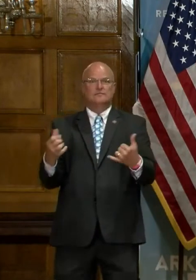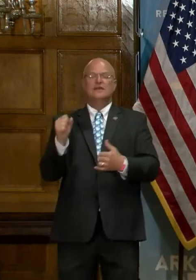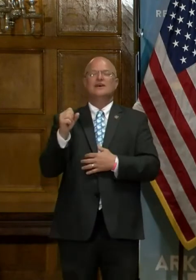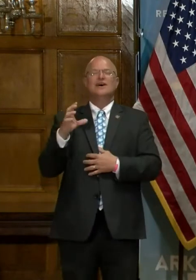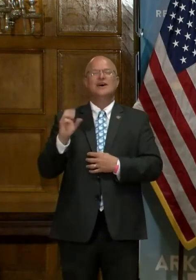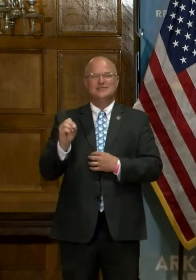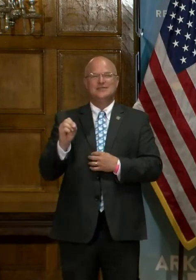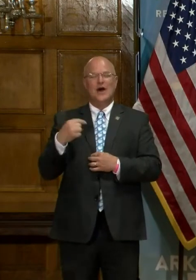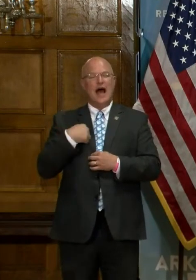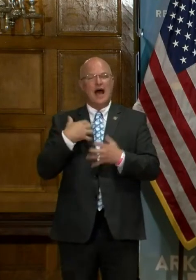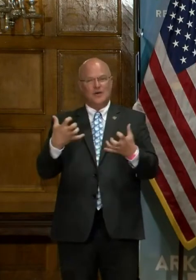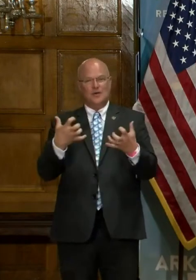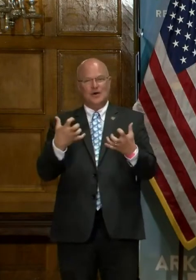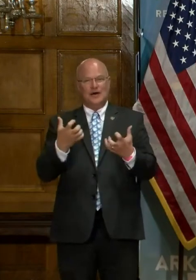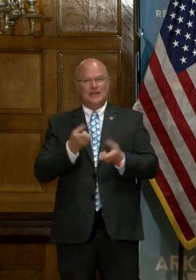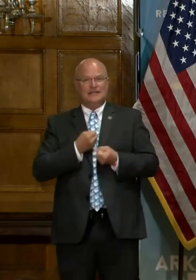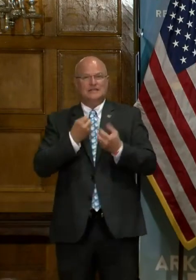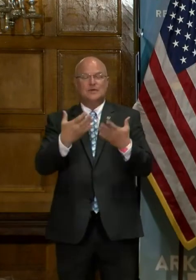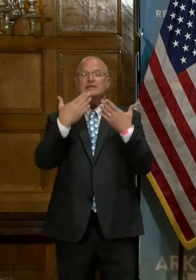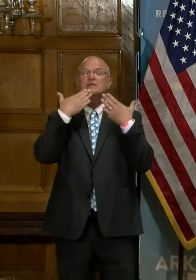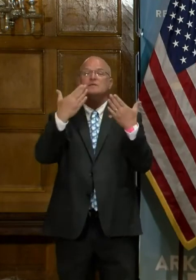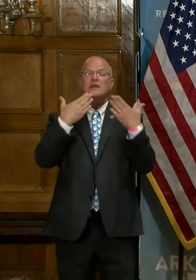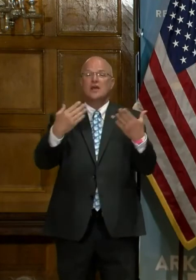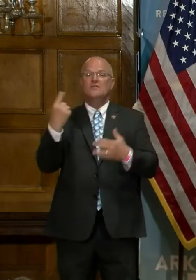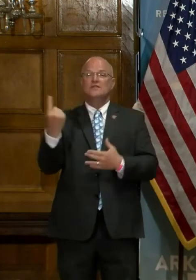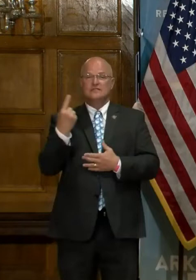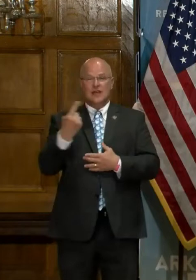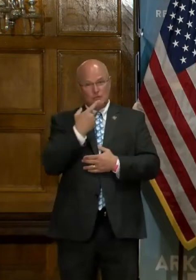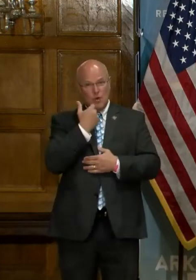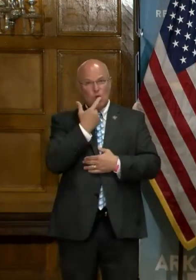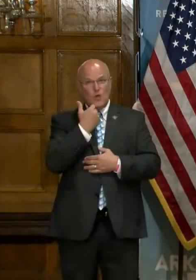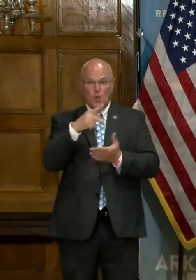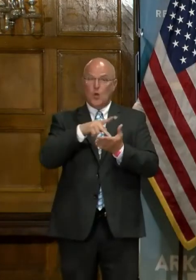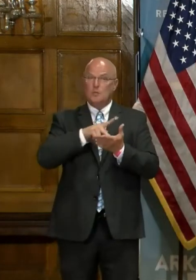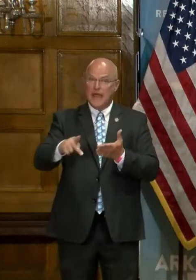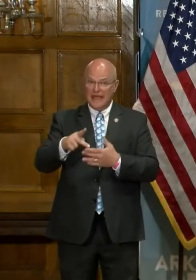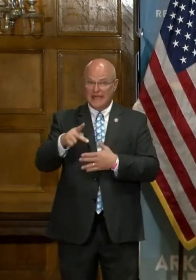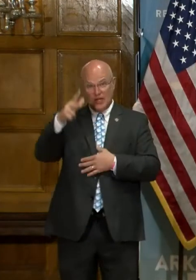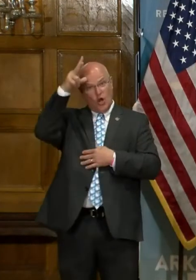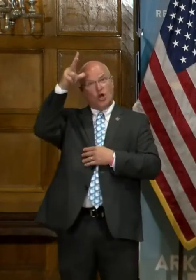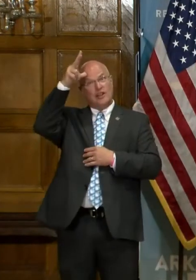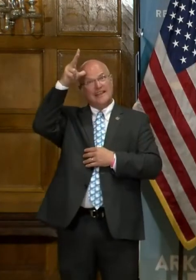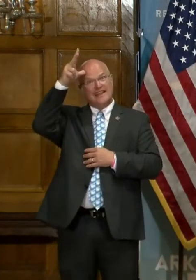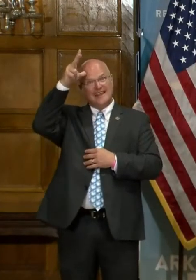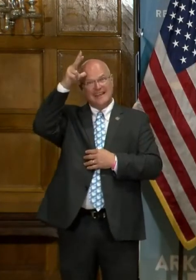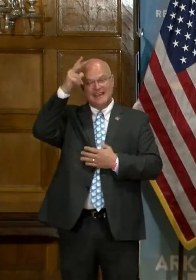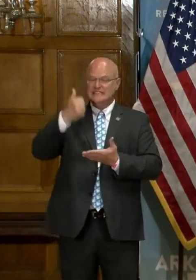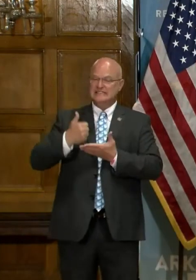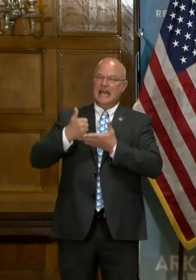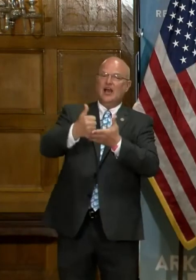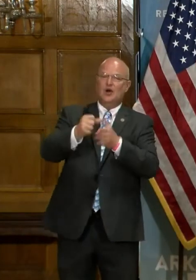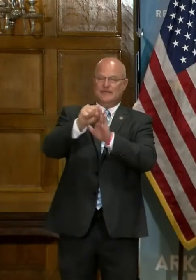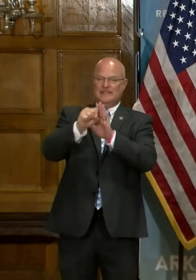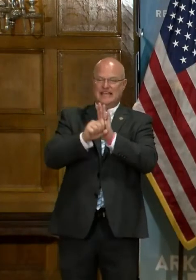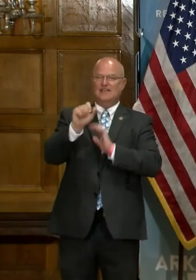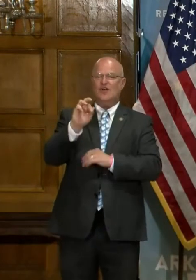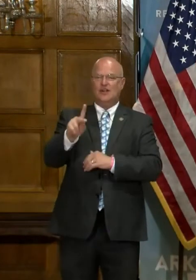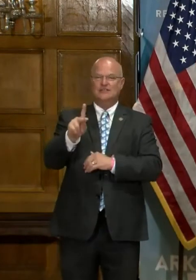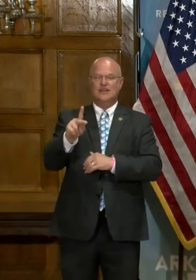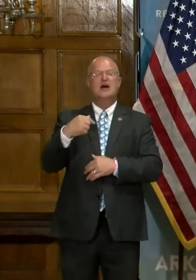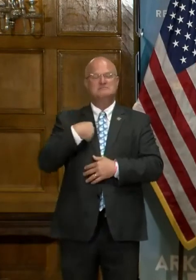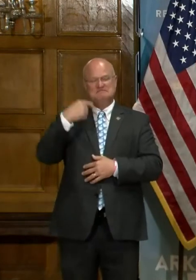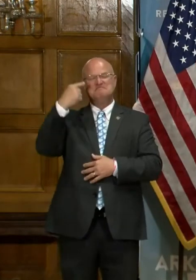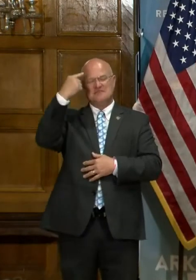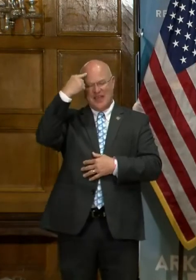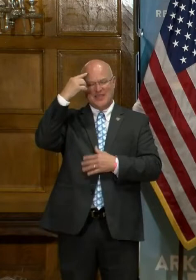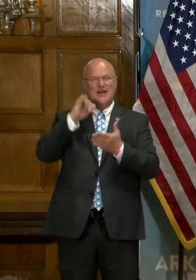And so I just want to express appreciation for someone who paid it early just to help the state of Arkansas out. I thought